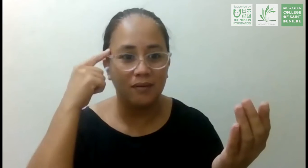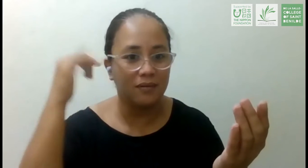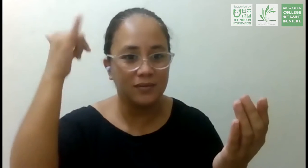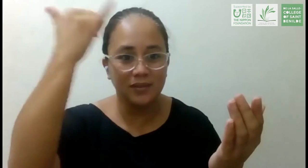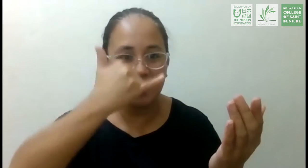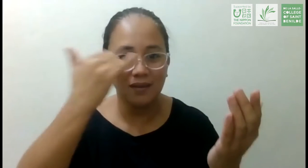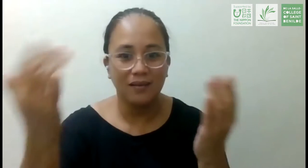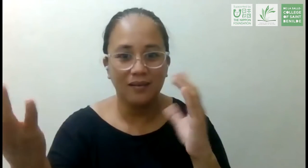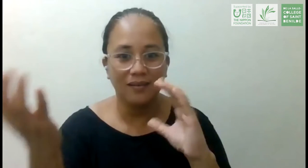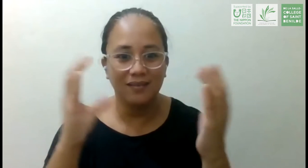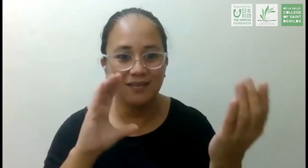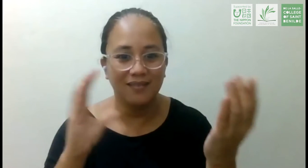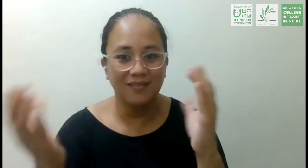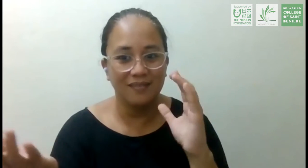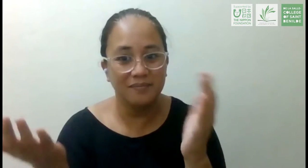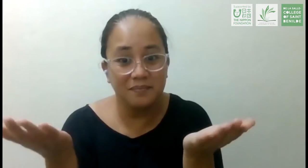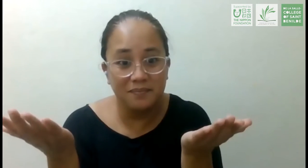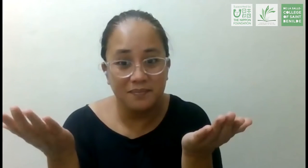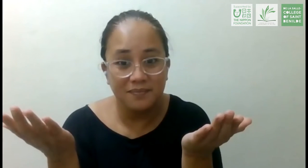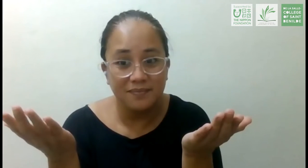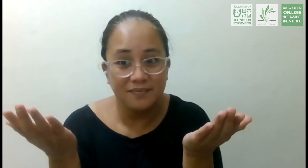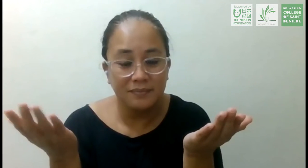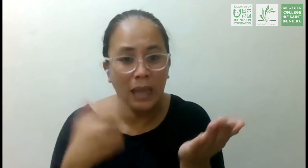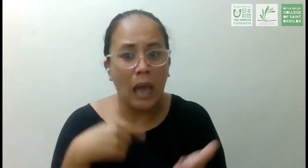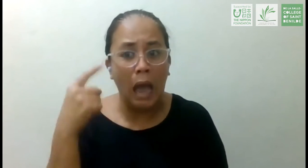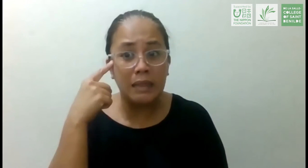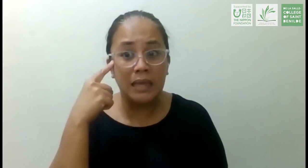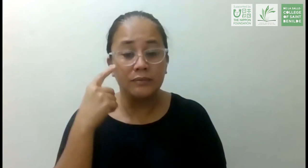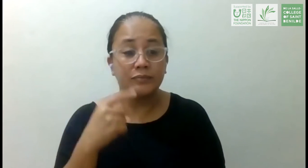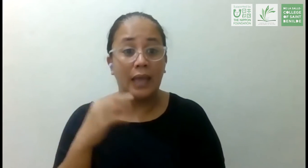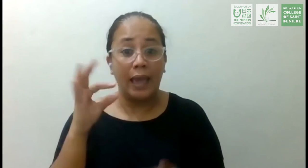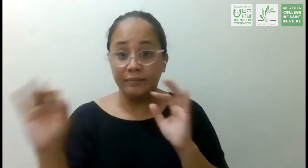So I think that if in fact